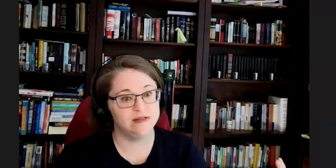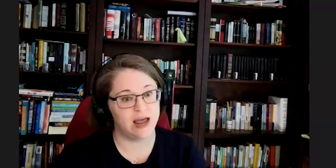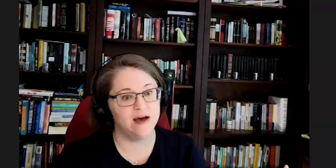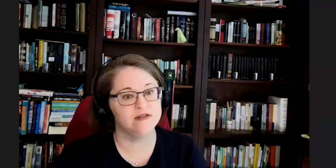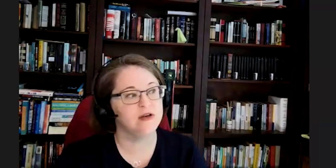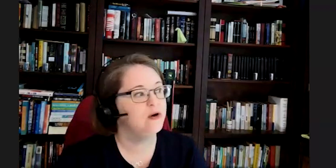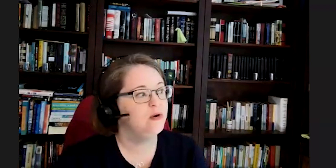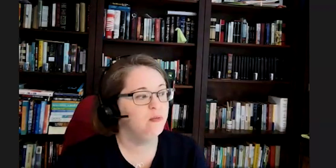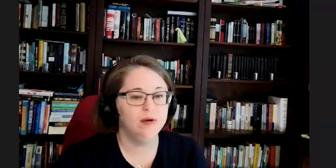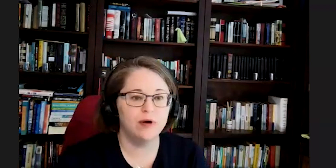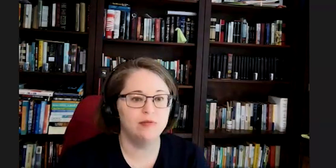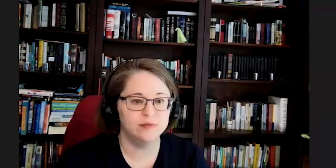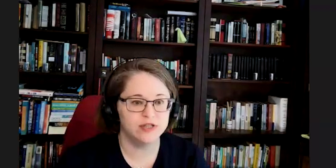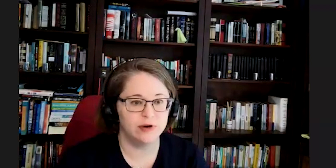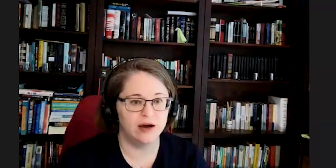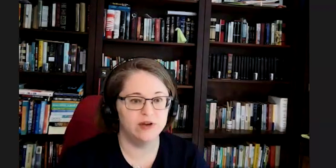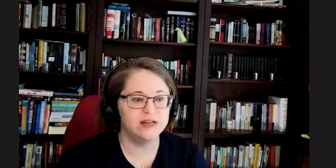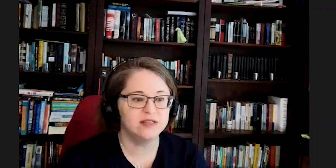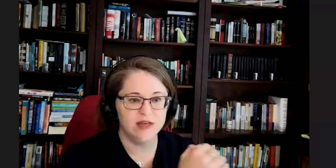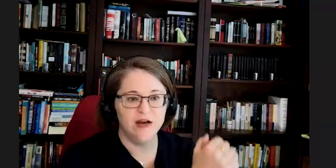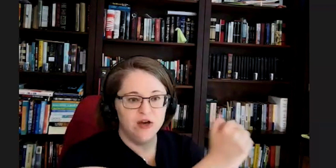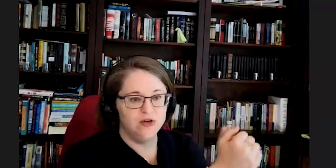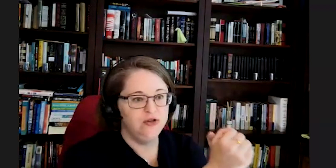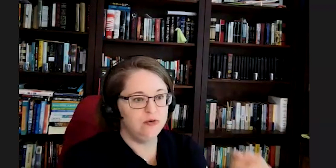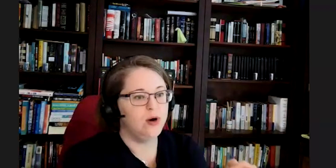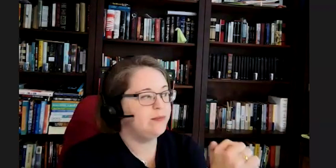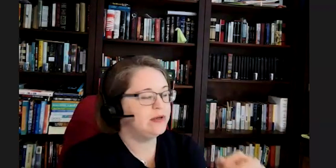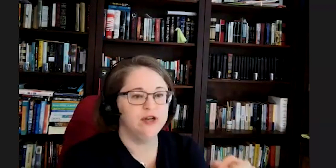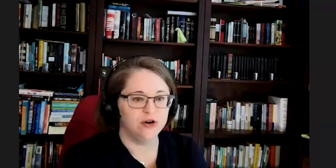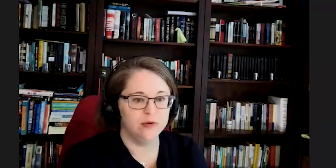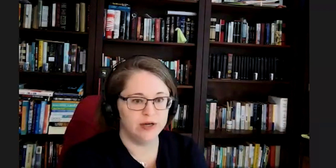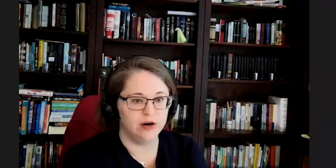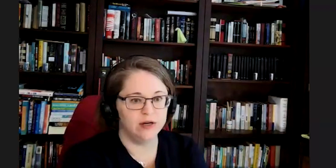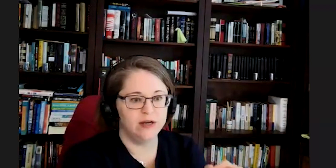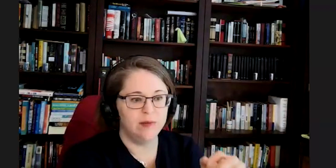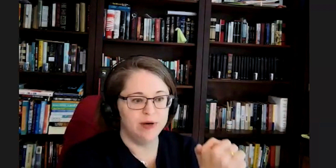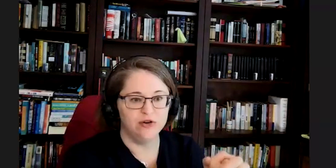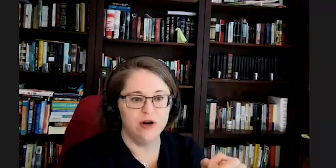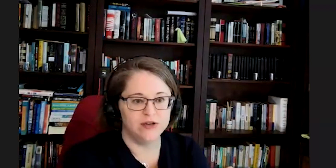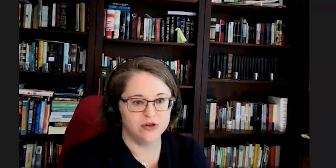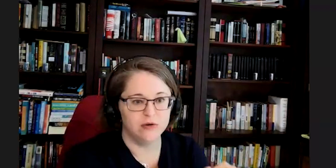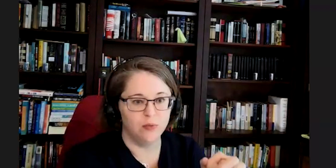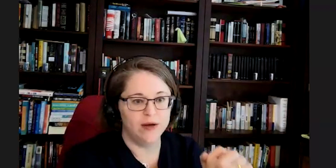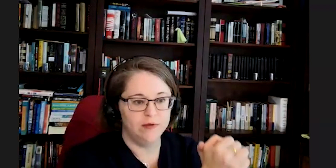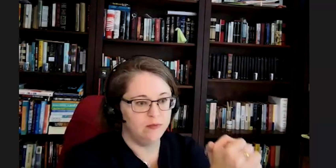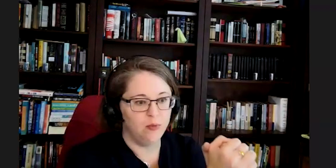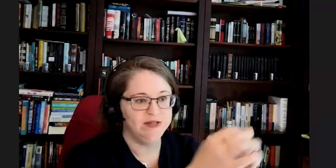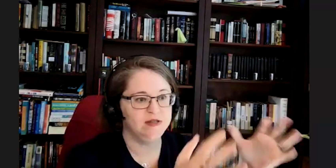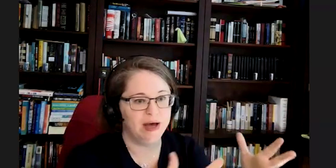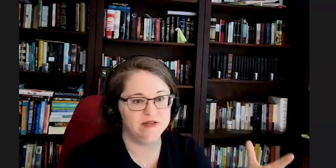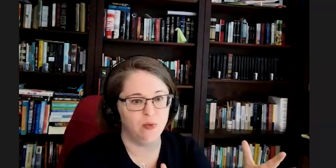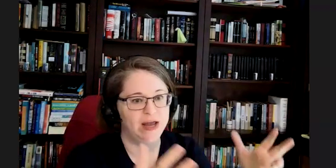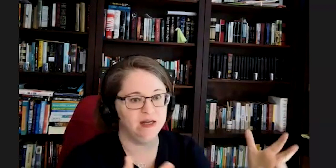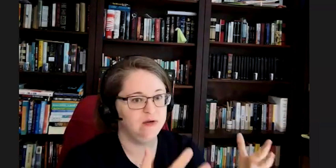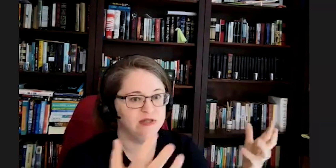to the communities and ask, what problems do you have? Is it that you want to build an urban garden, but you're not sure what